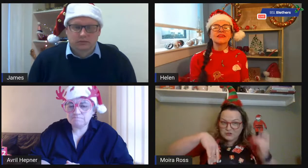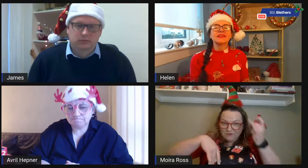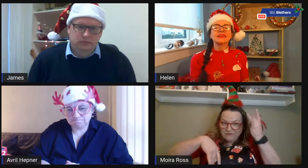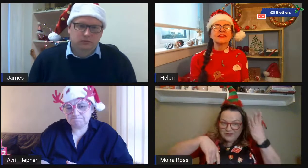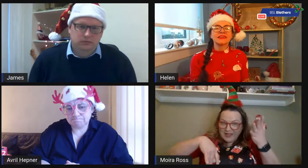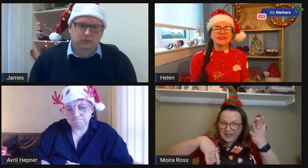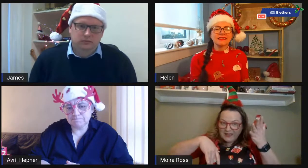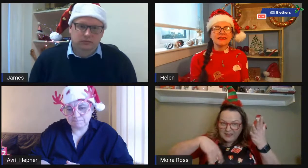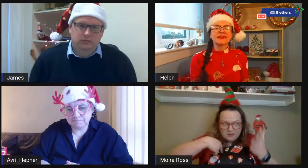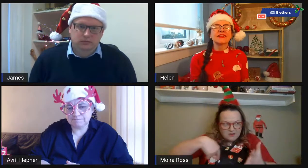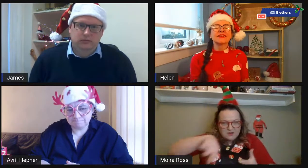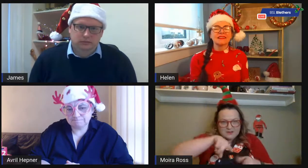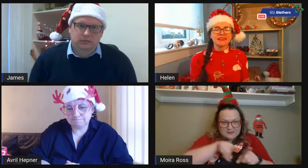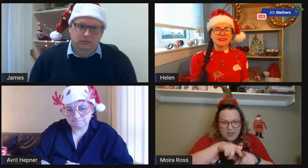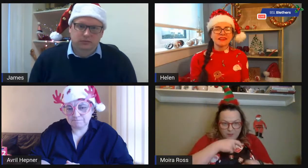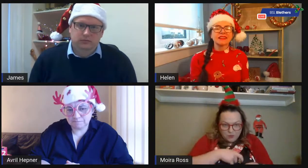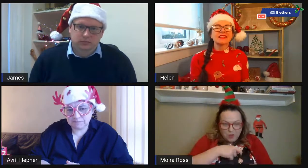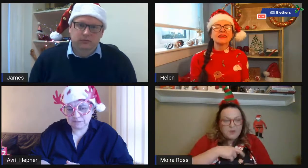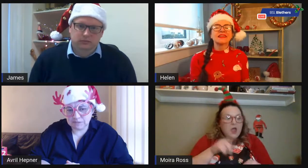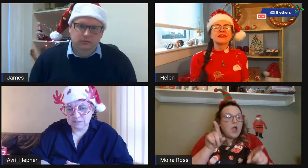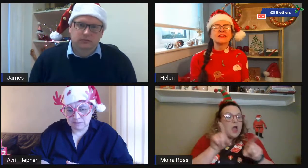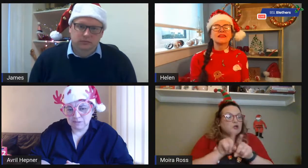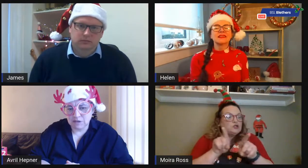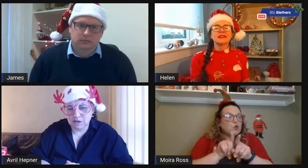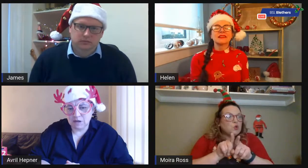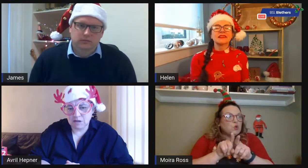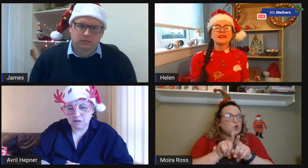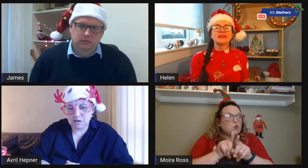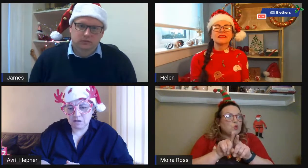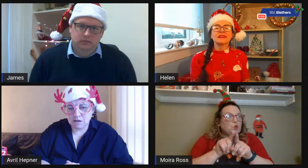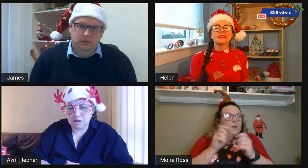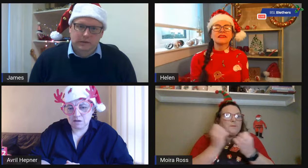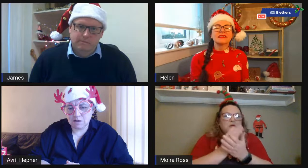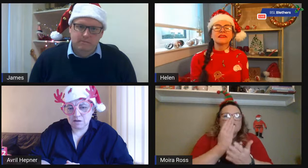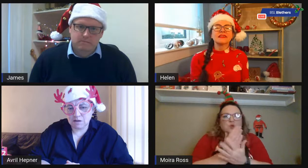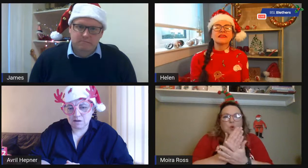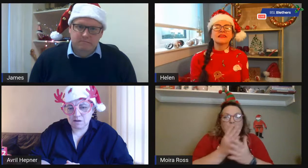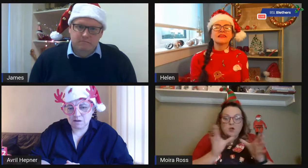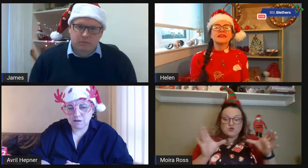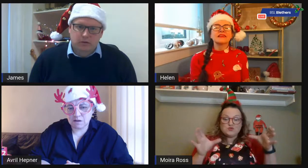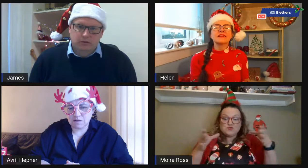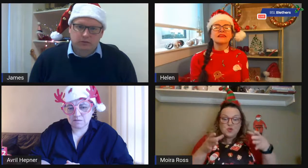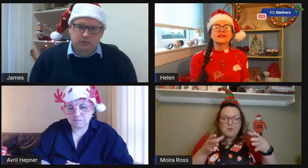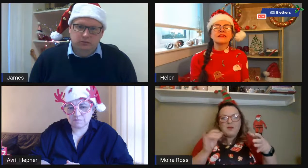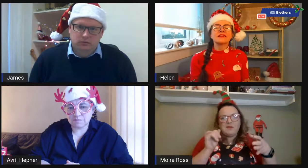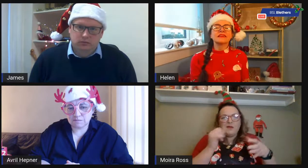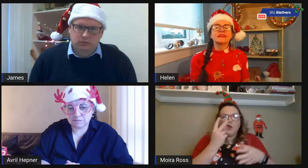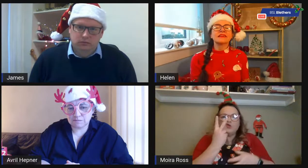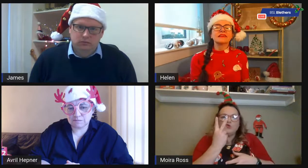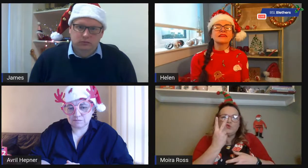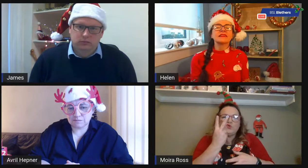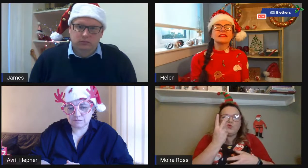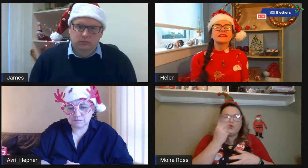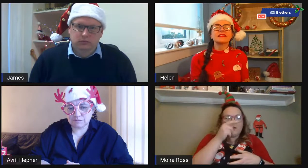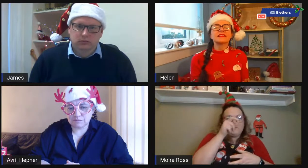Well, I I think you have to remind people that you're there and that you're human. Also, make sure that in